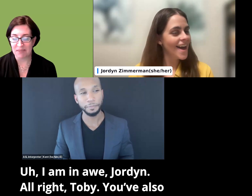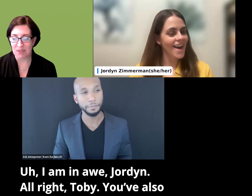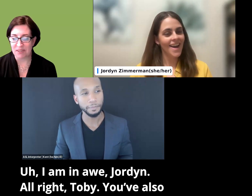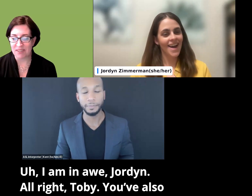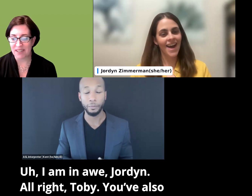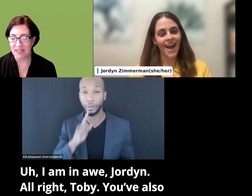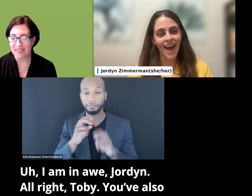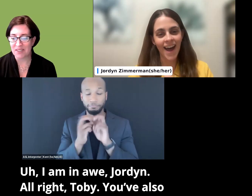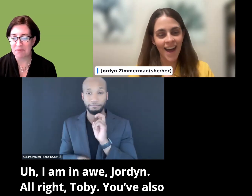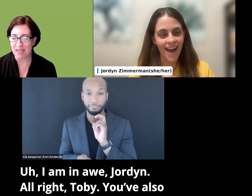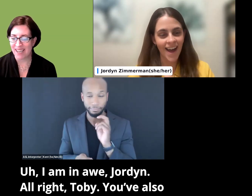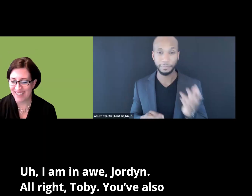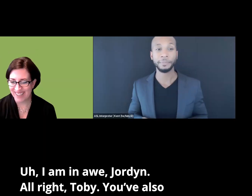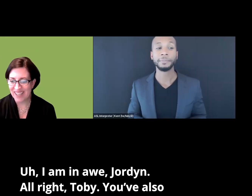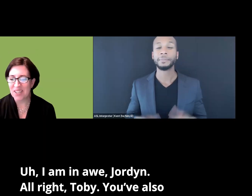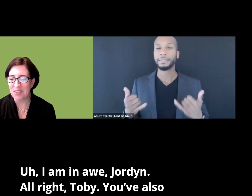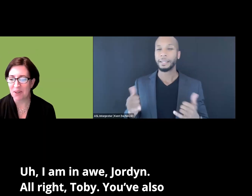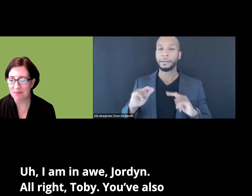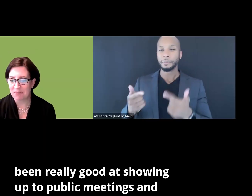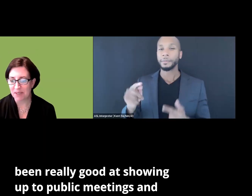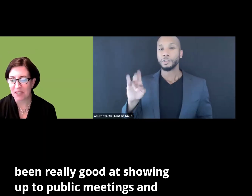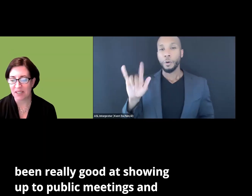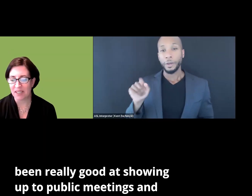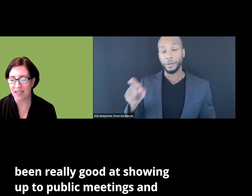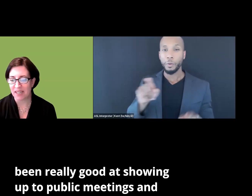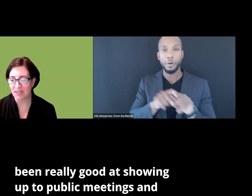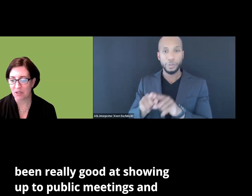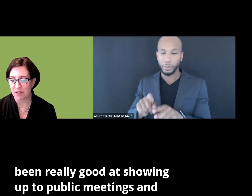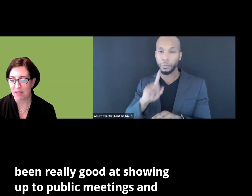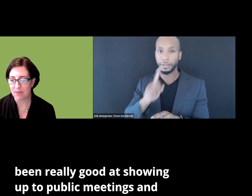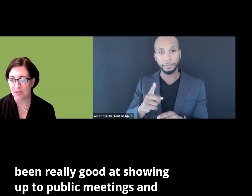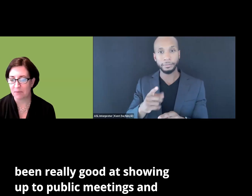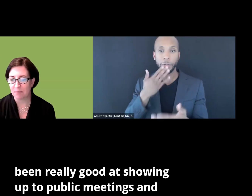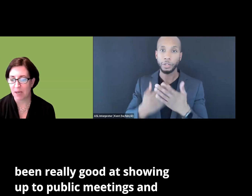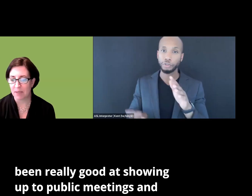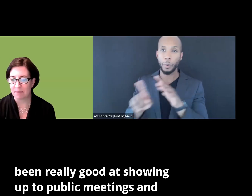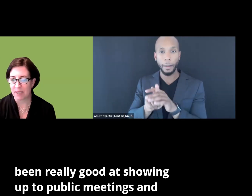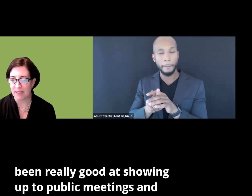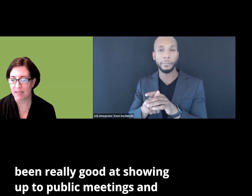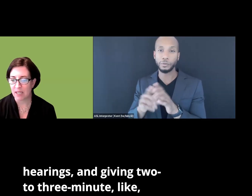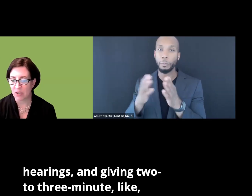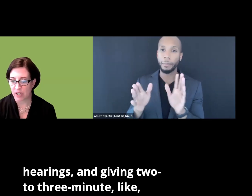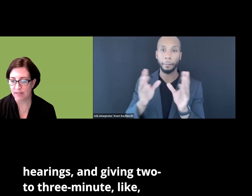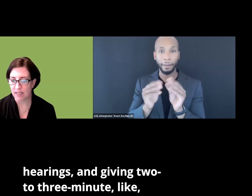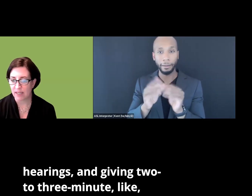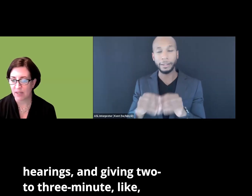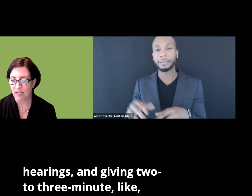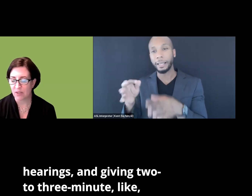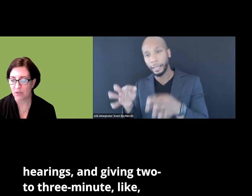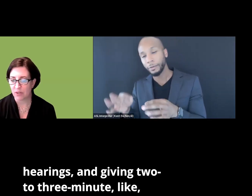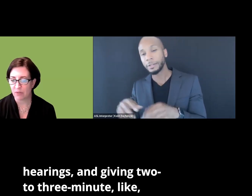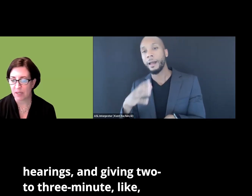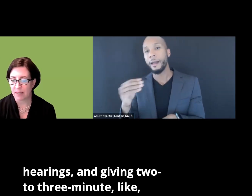I am in awe, Jordyn. All right, Toby, you've also been really good at showing up to public meetings and hearings